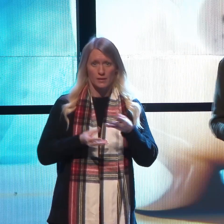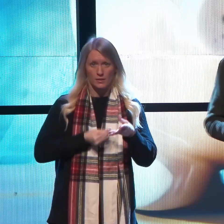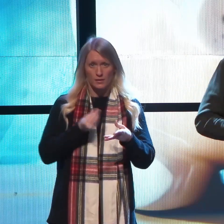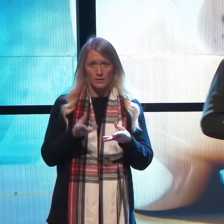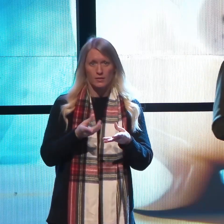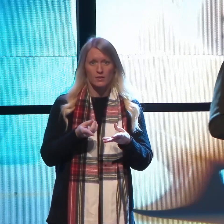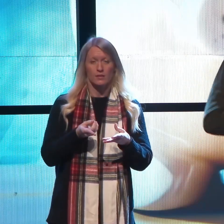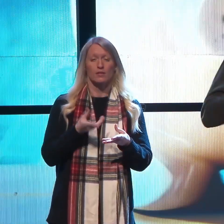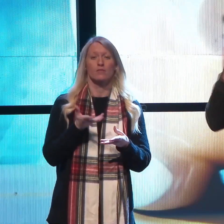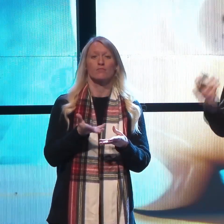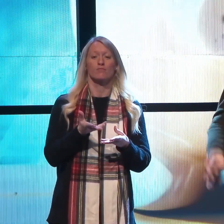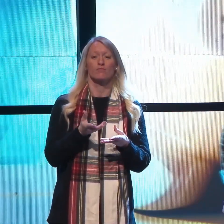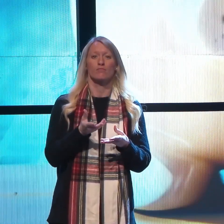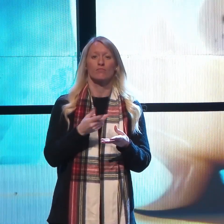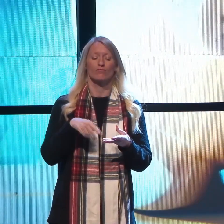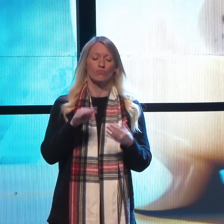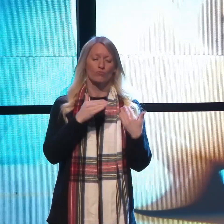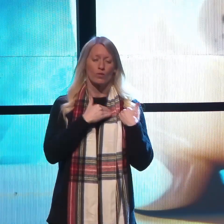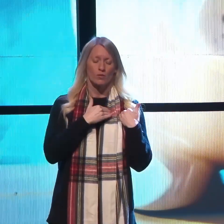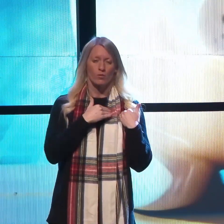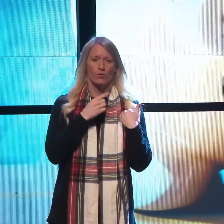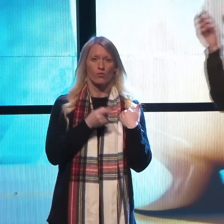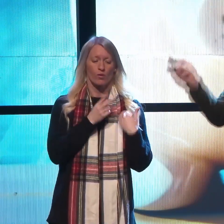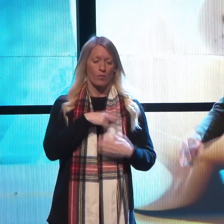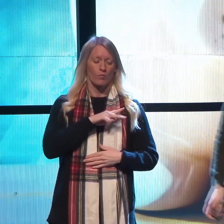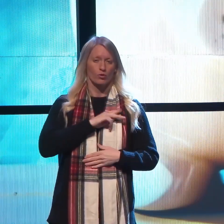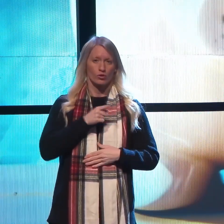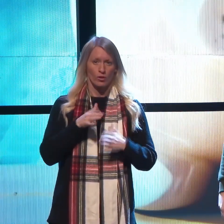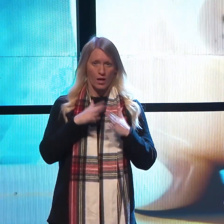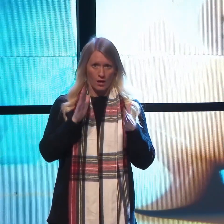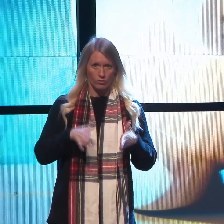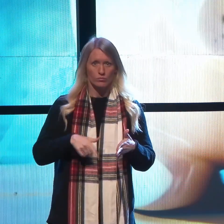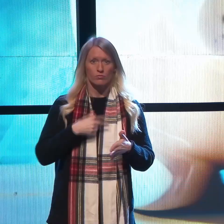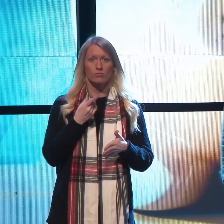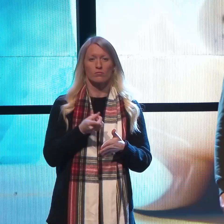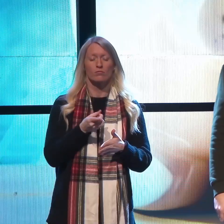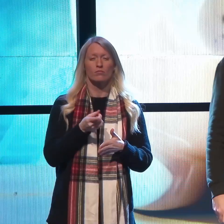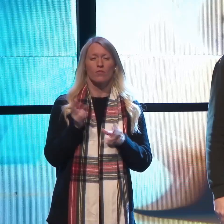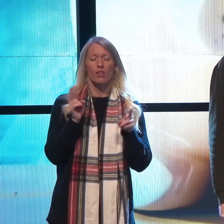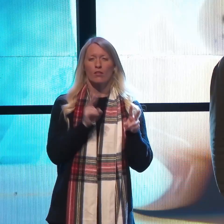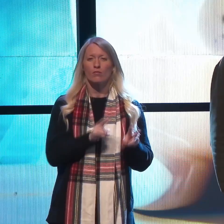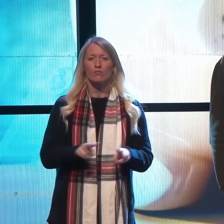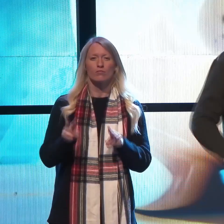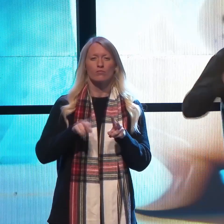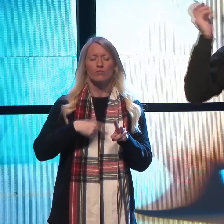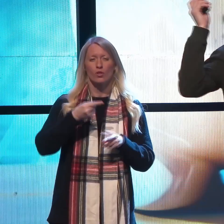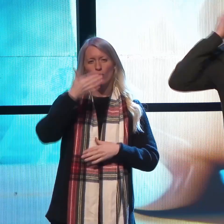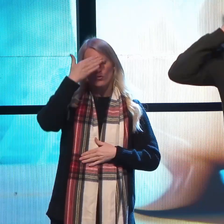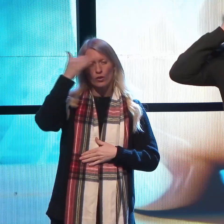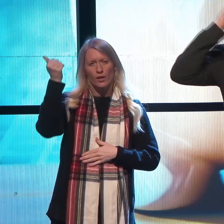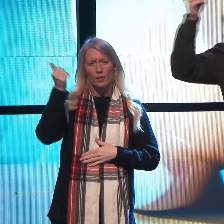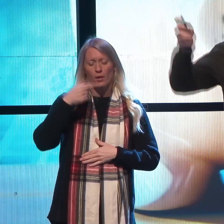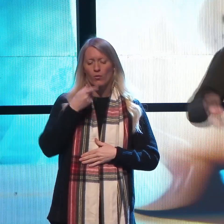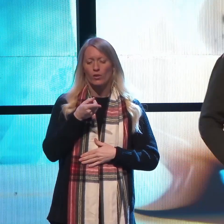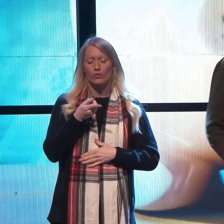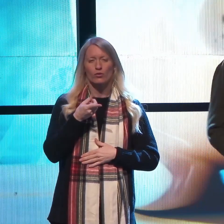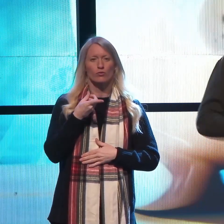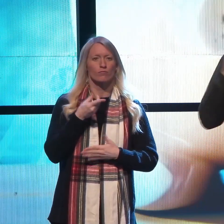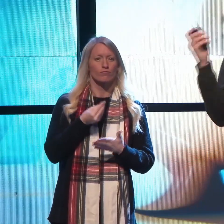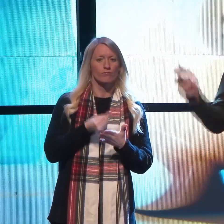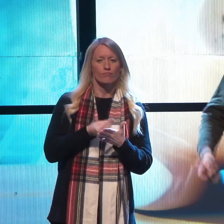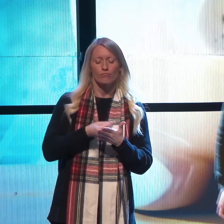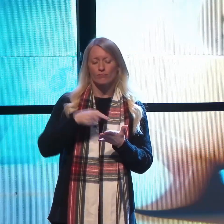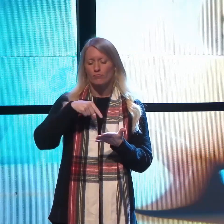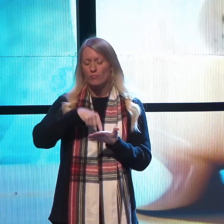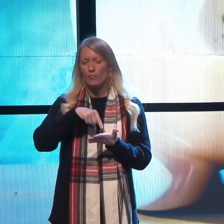household structure, right? So you look at your current income, all those areas that it comes from, forget about what your expenses are, and just decide, where do I want to be? What do I